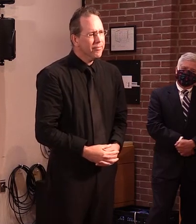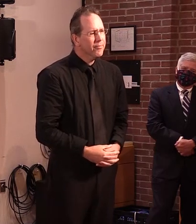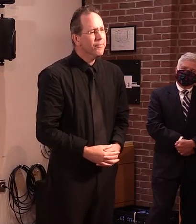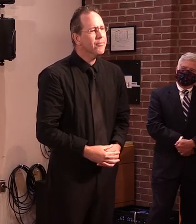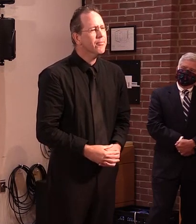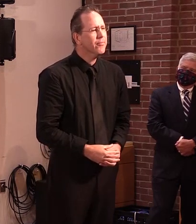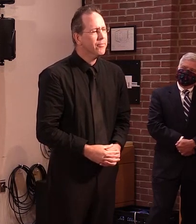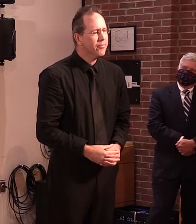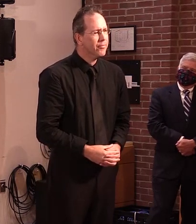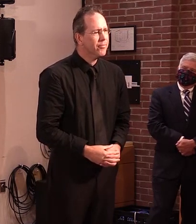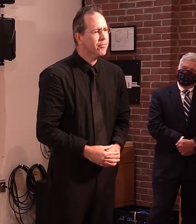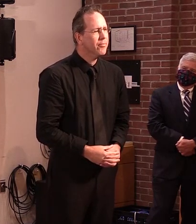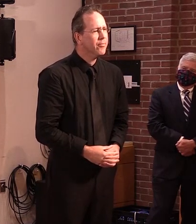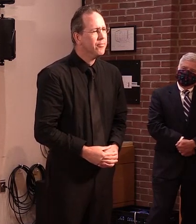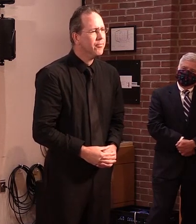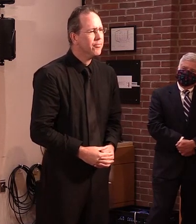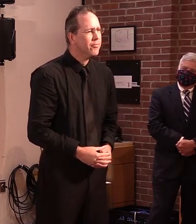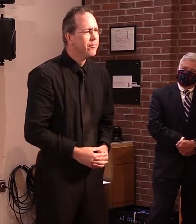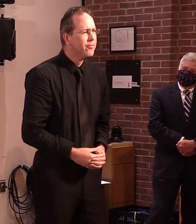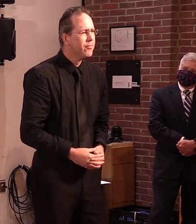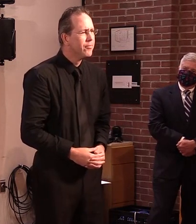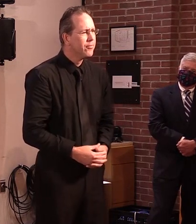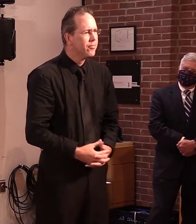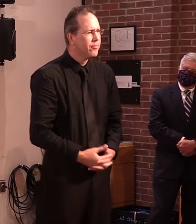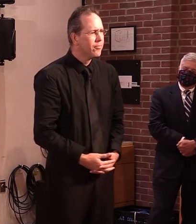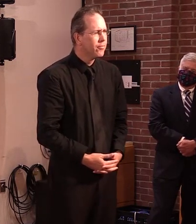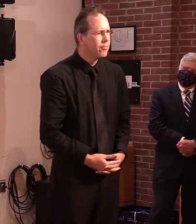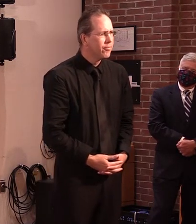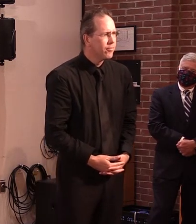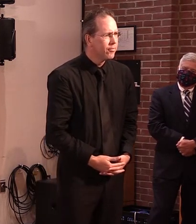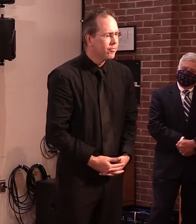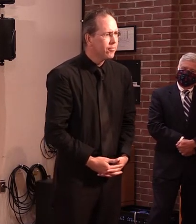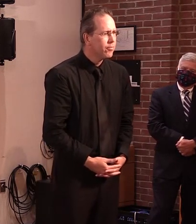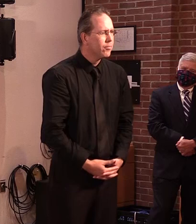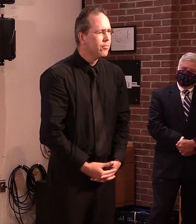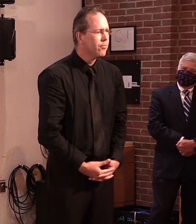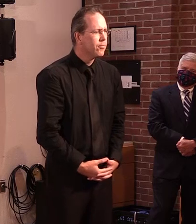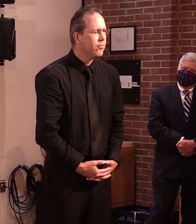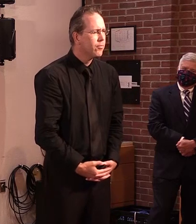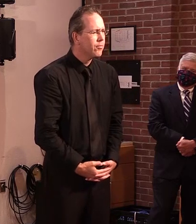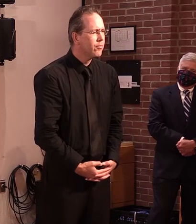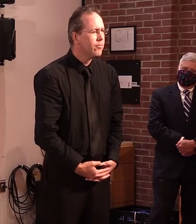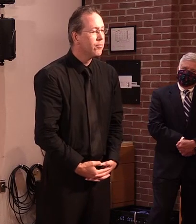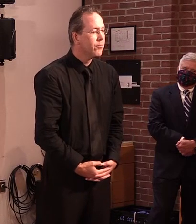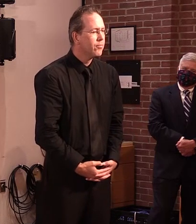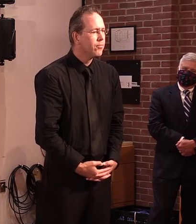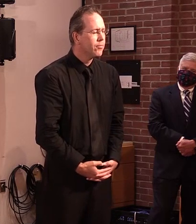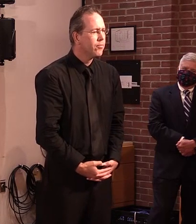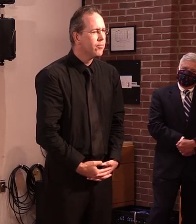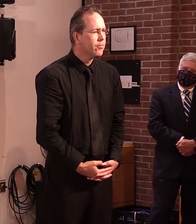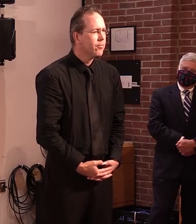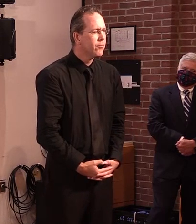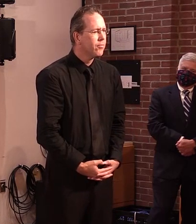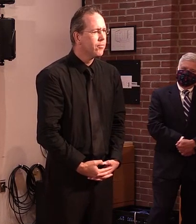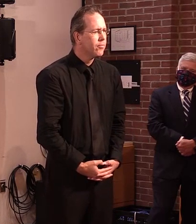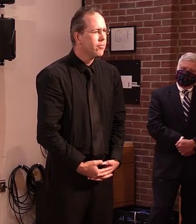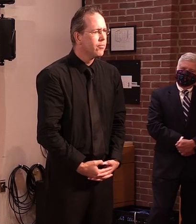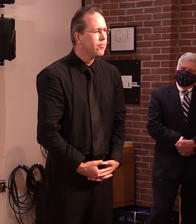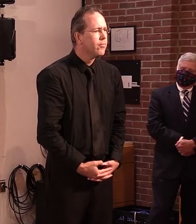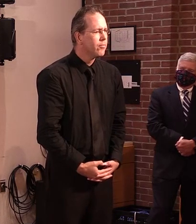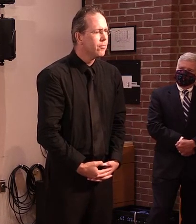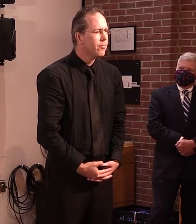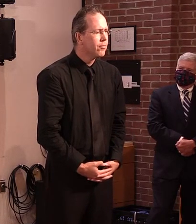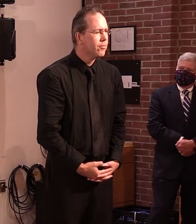labor camp. My dad was an MP at the Nuremberg trials. Aren't mandatory vaccines, wouldn't they run afoul of the Nuremberg